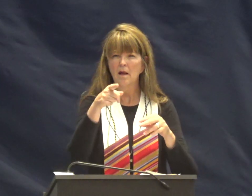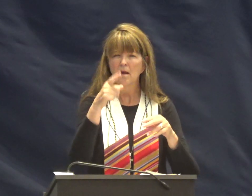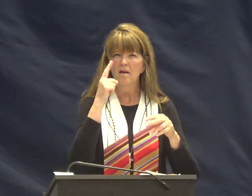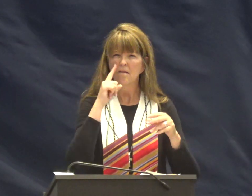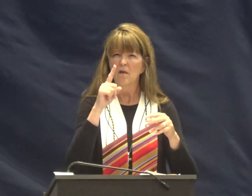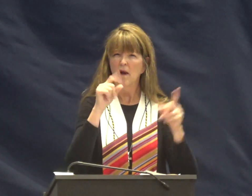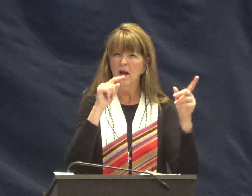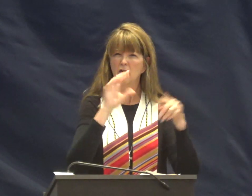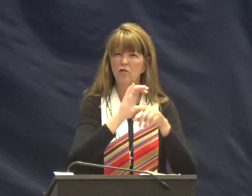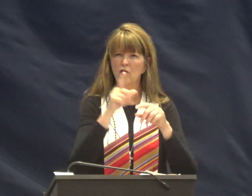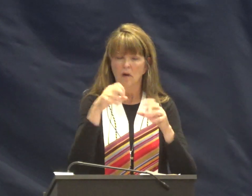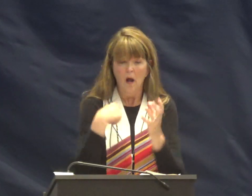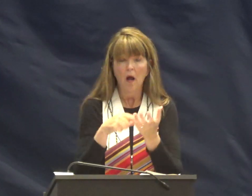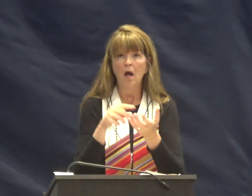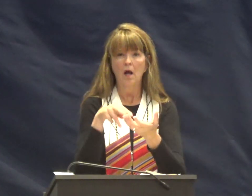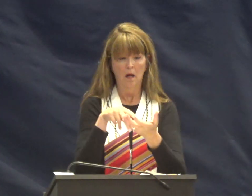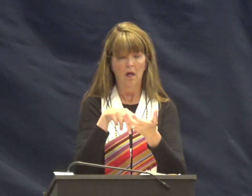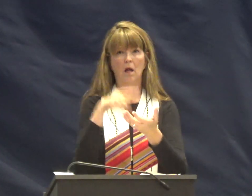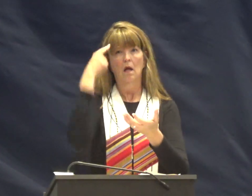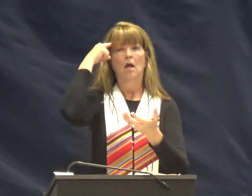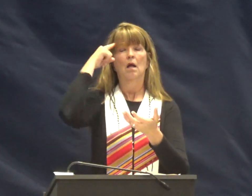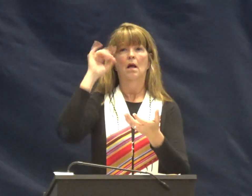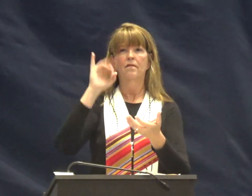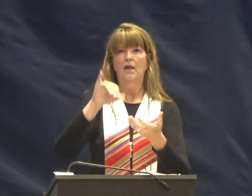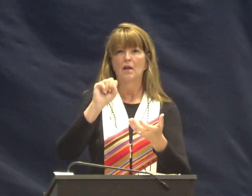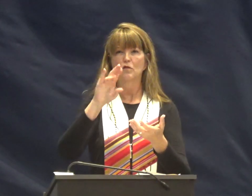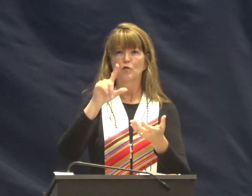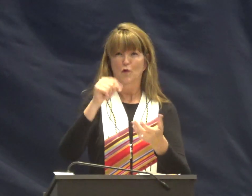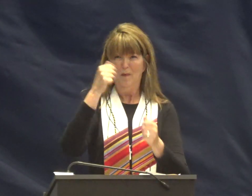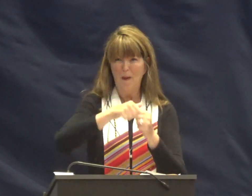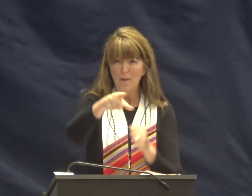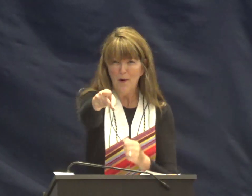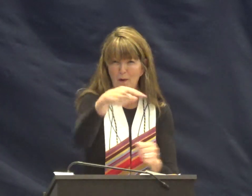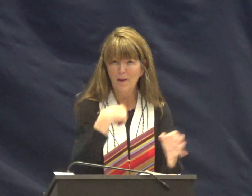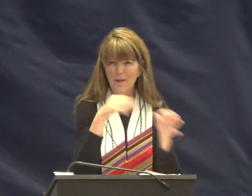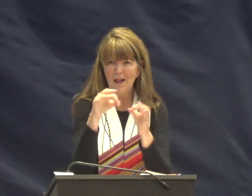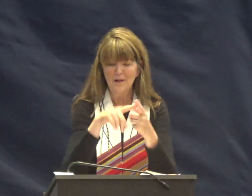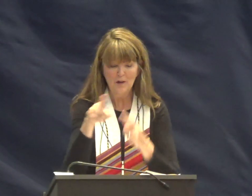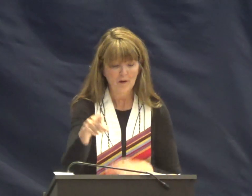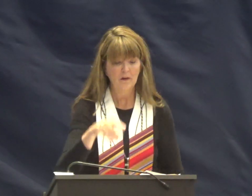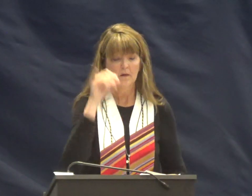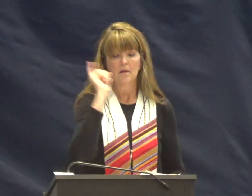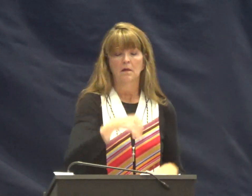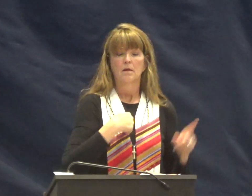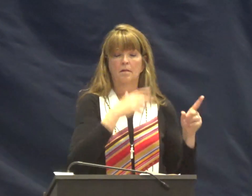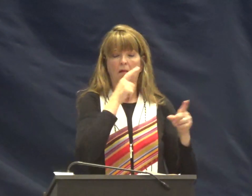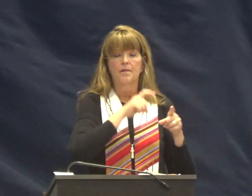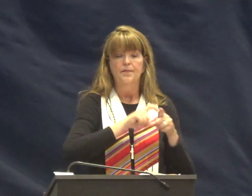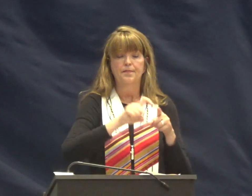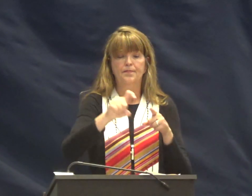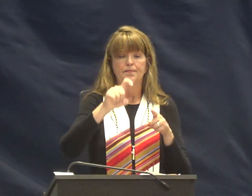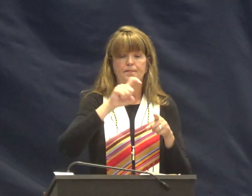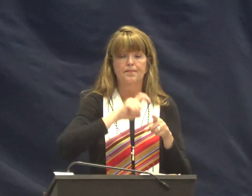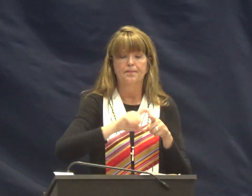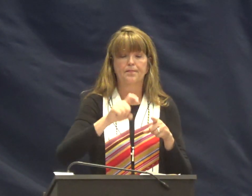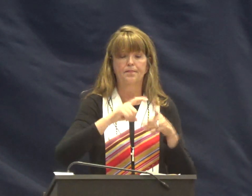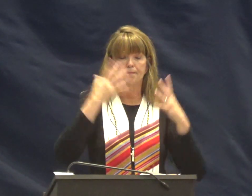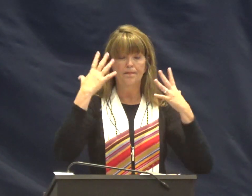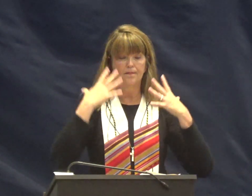Remember those candy eggs that you have sometimes when you have the speckled candy eggs for